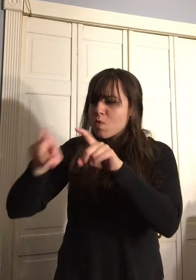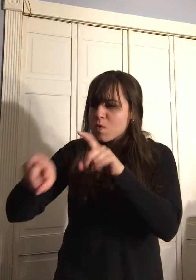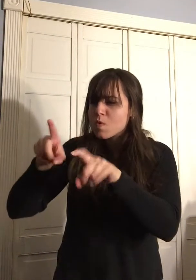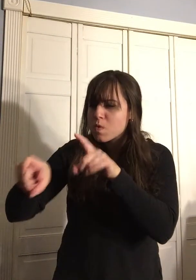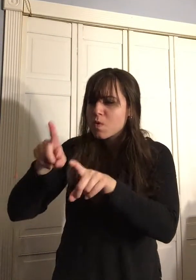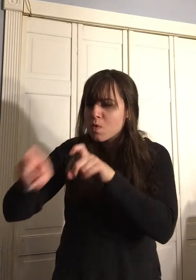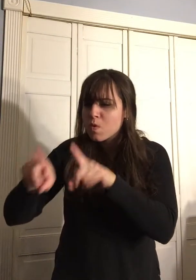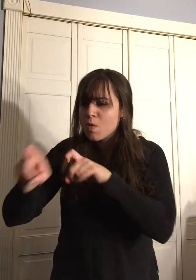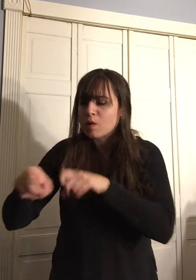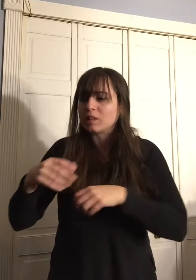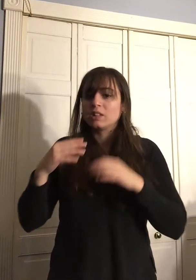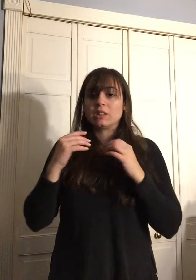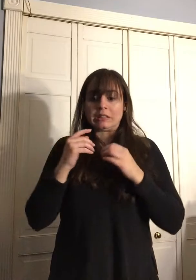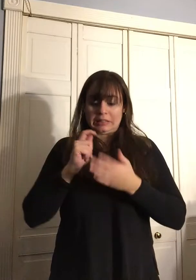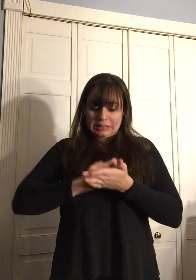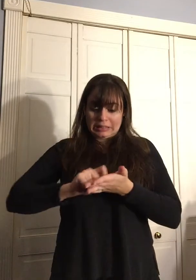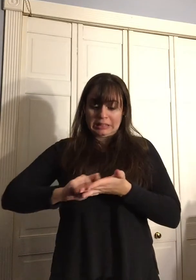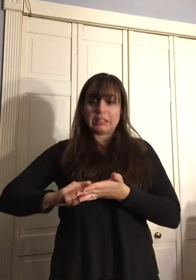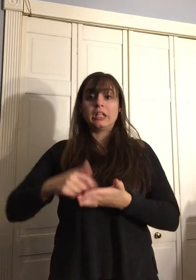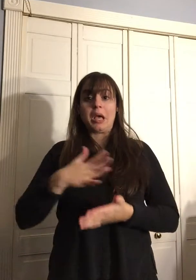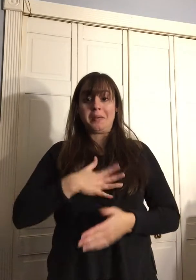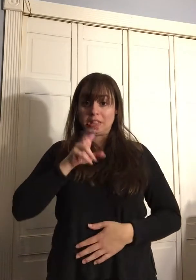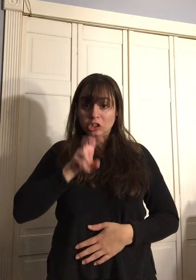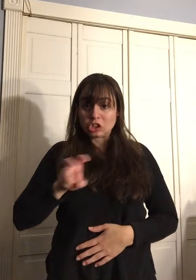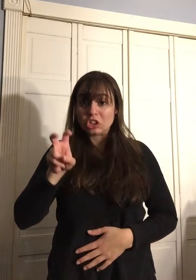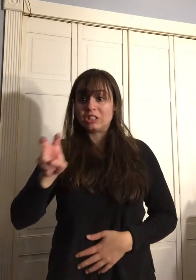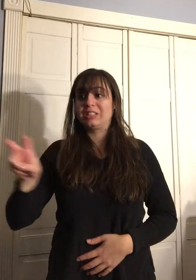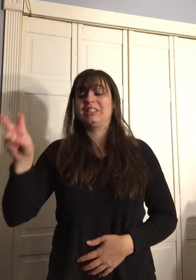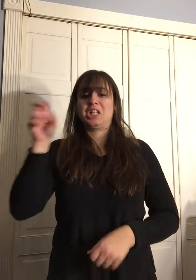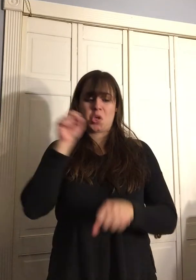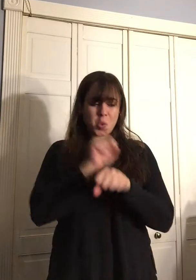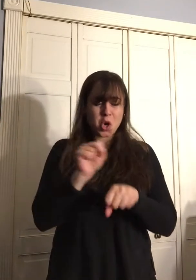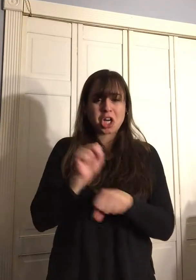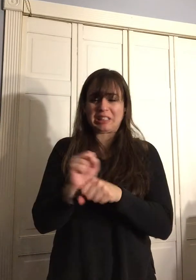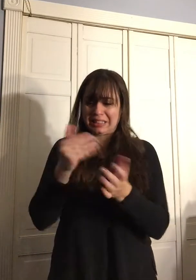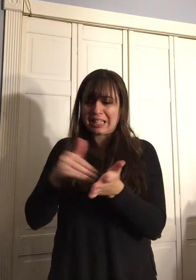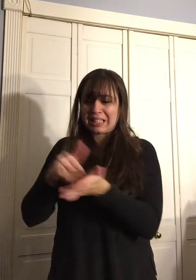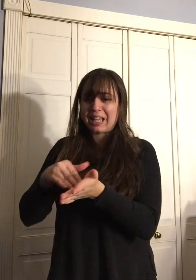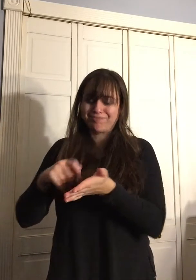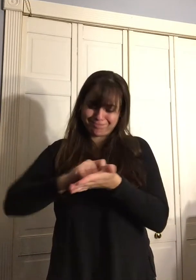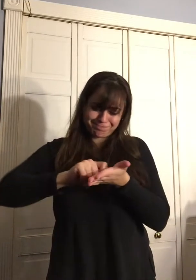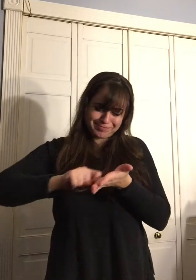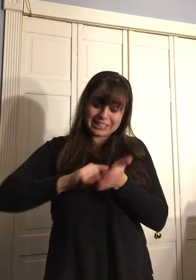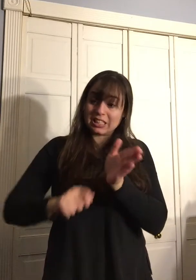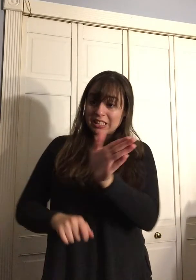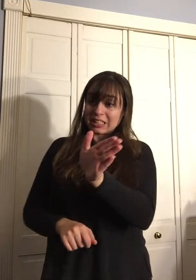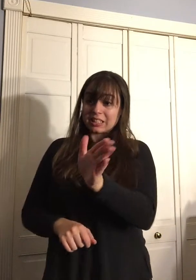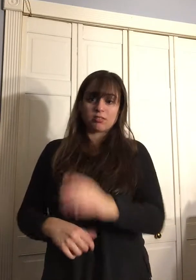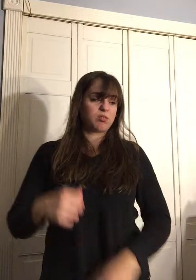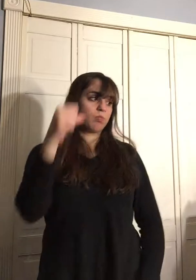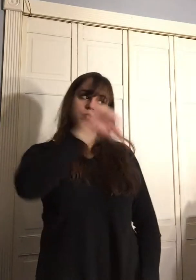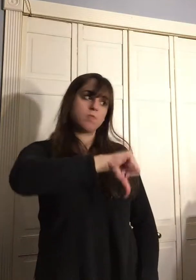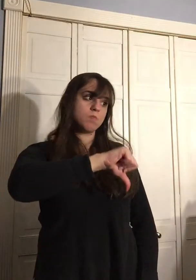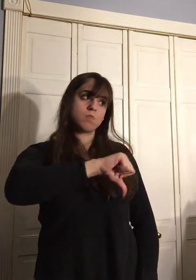Every day was like a psychological battle. The interrogator had me sit at a table 6 days a week